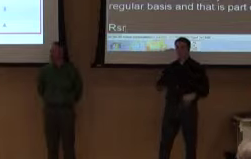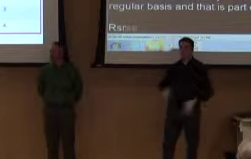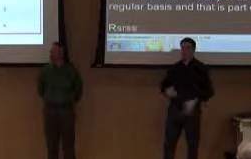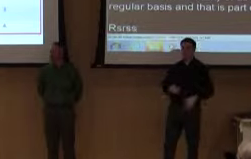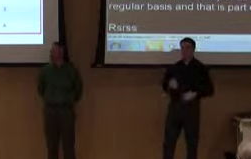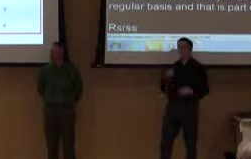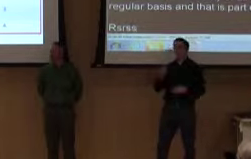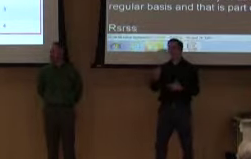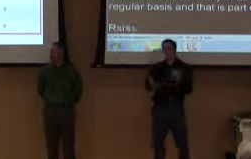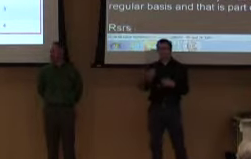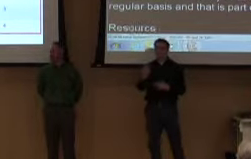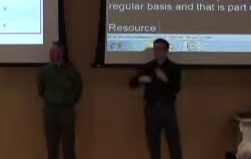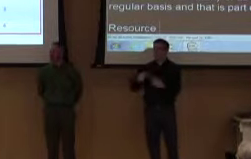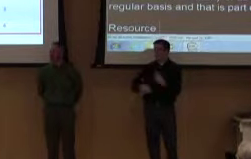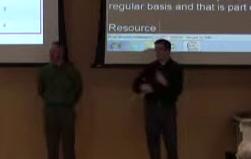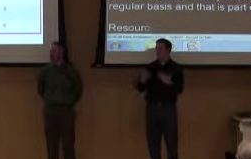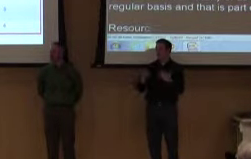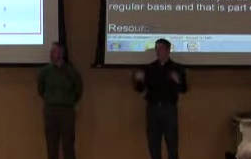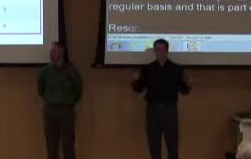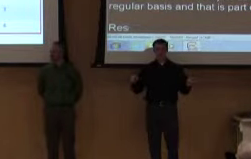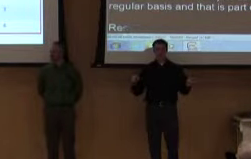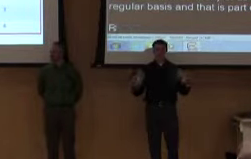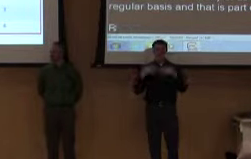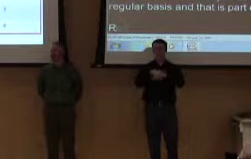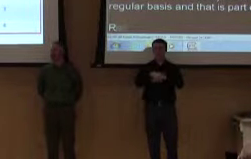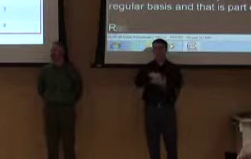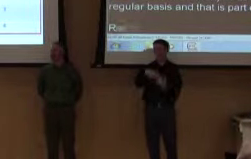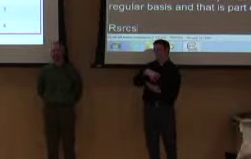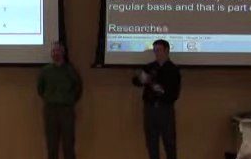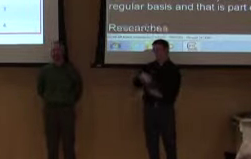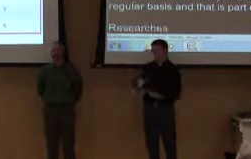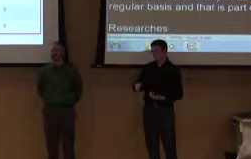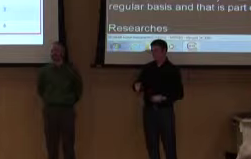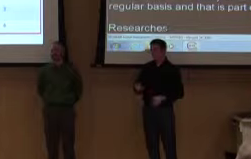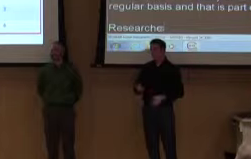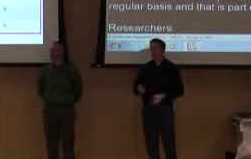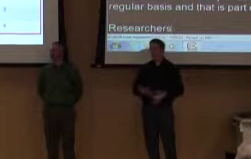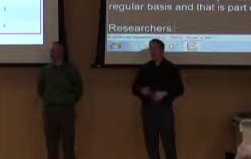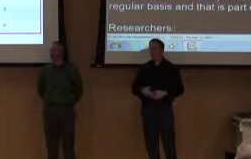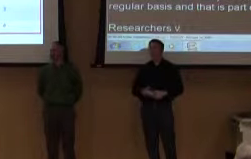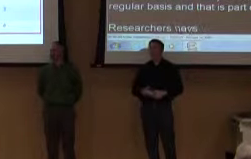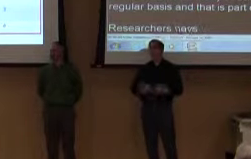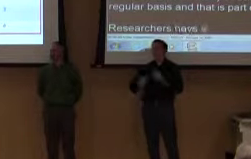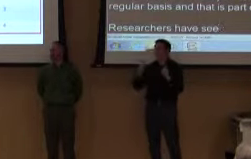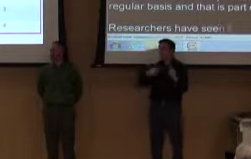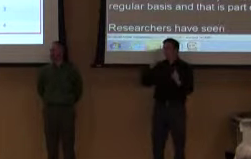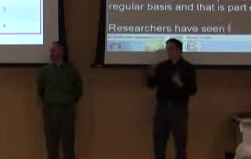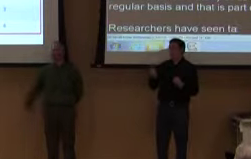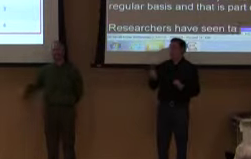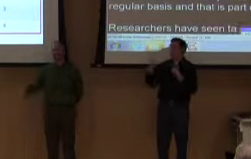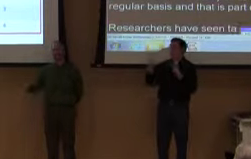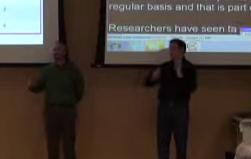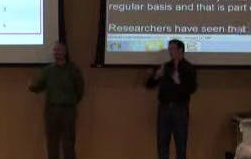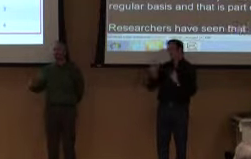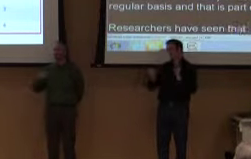really the issue, that they don't want those two things to mix. But I've seen plenty of